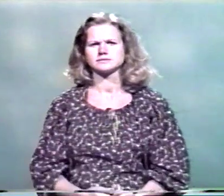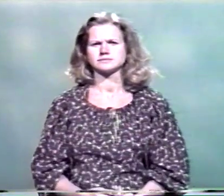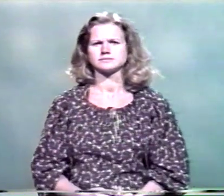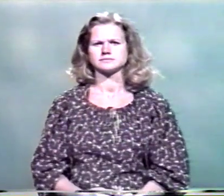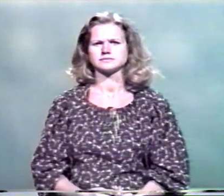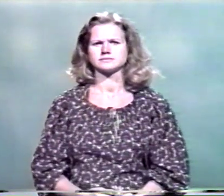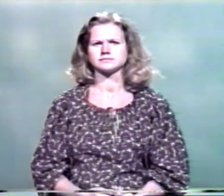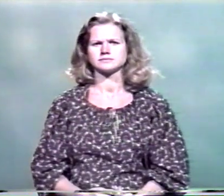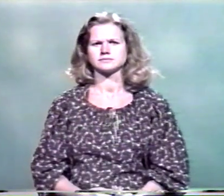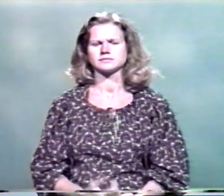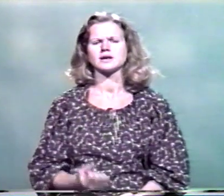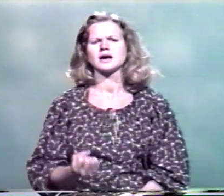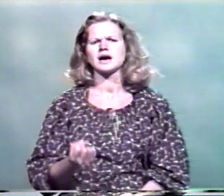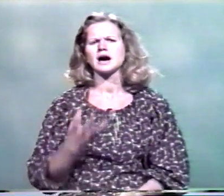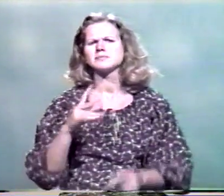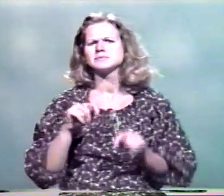How many teams played?